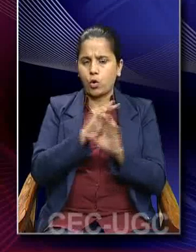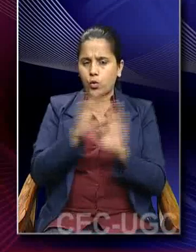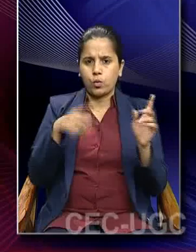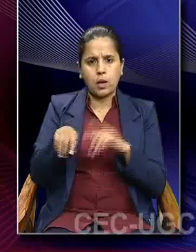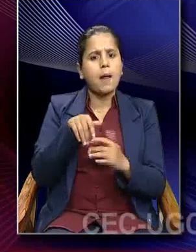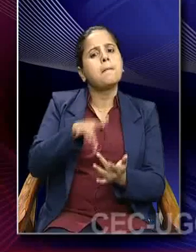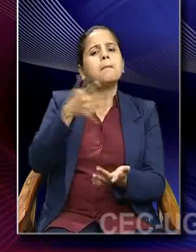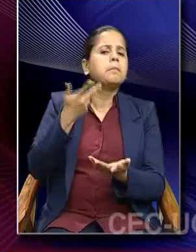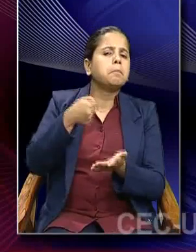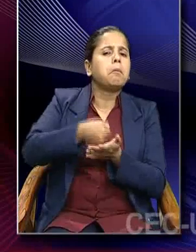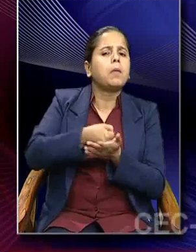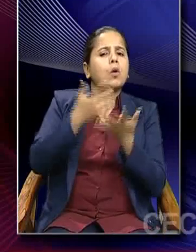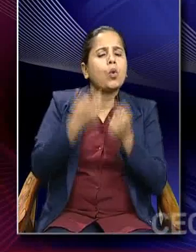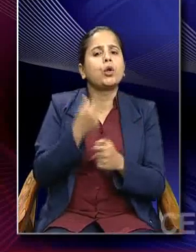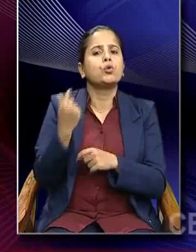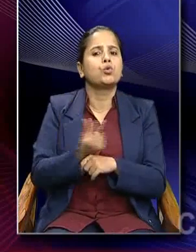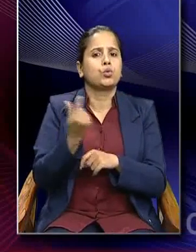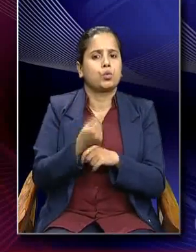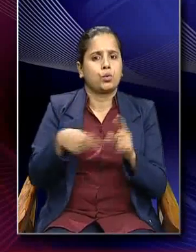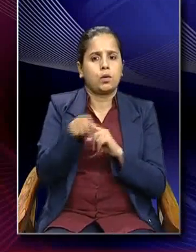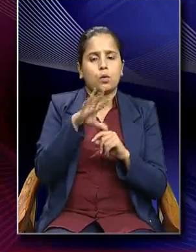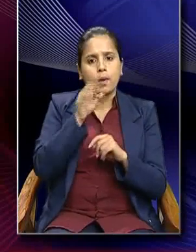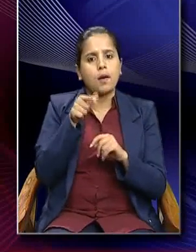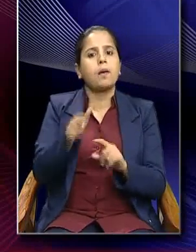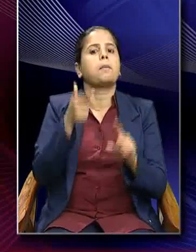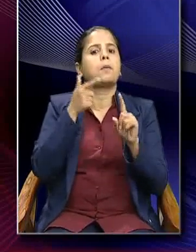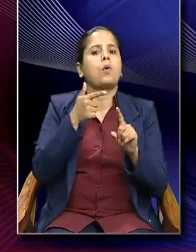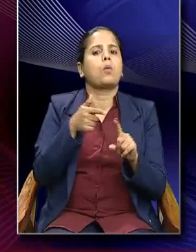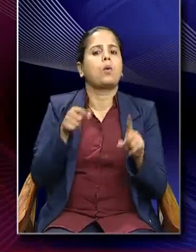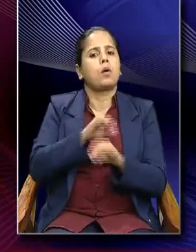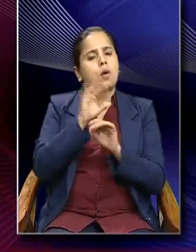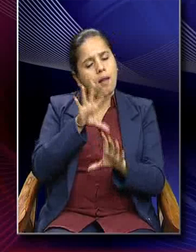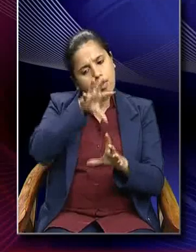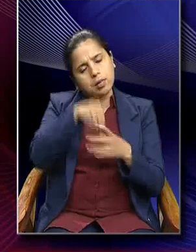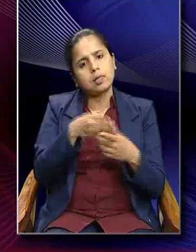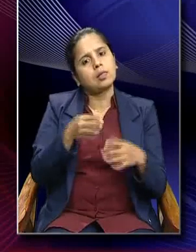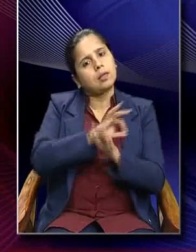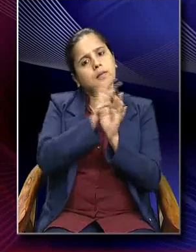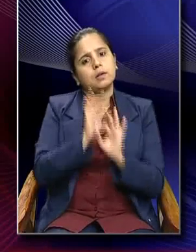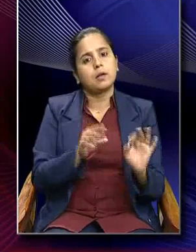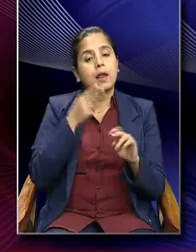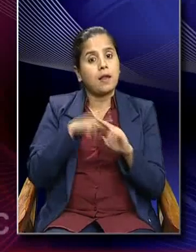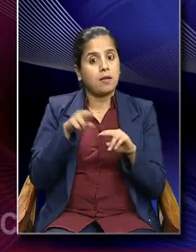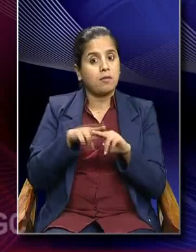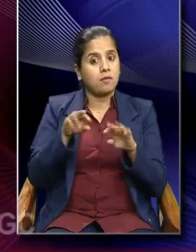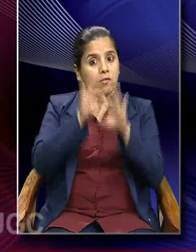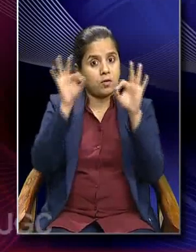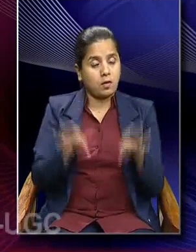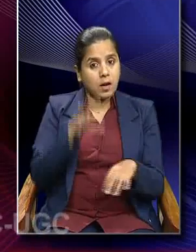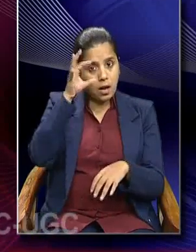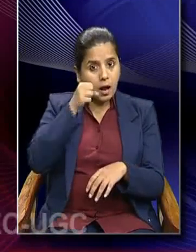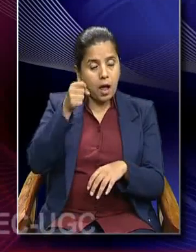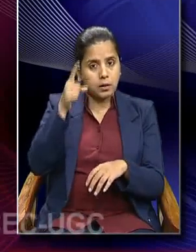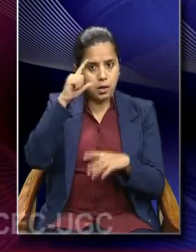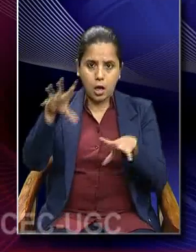minimum consumption, these are the elements which are already embedded. So if the framework of Gandhian notion is